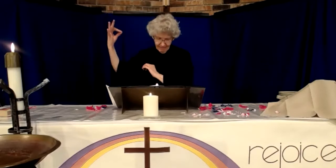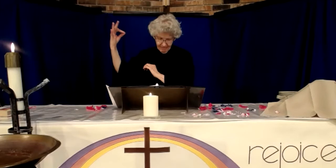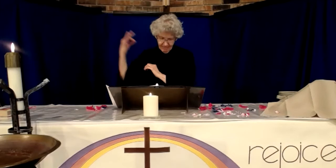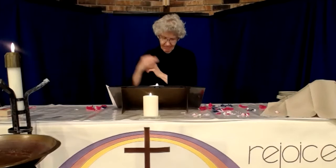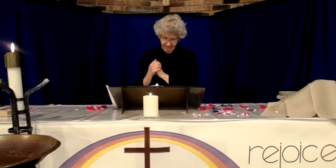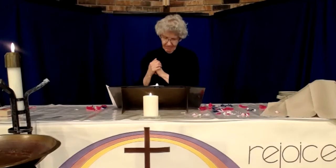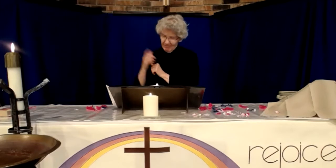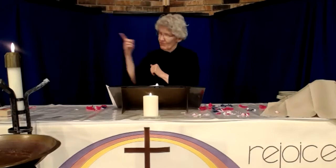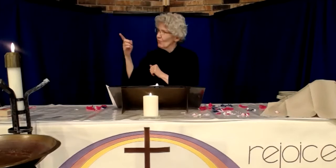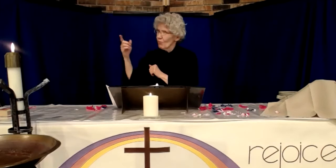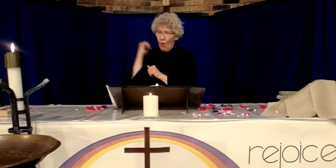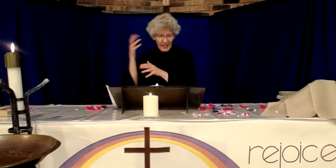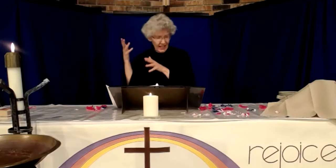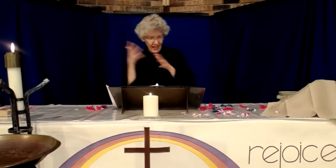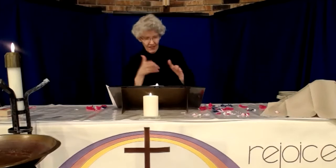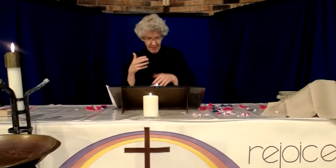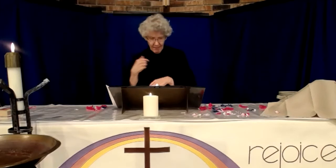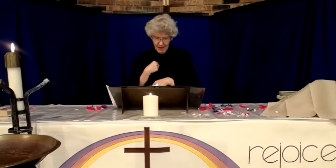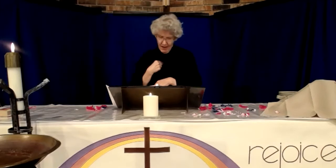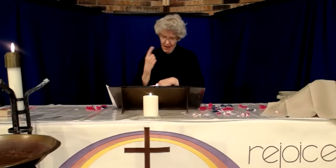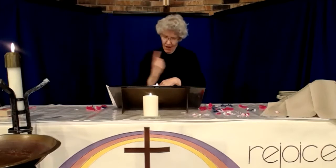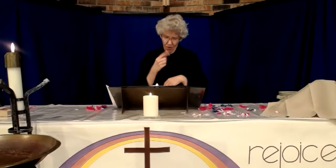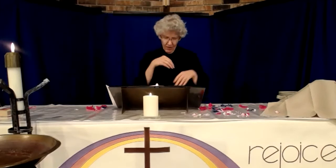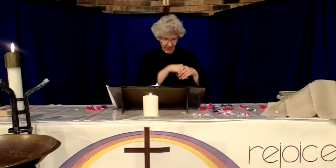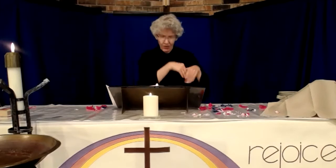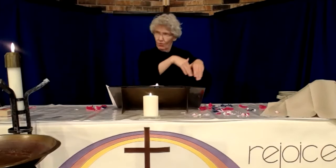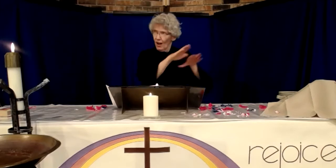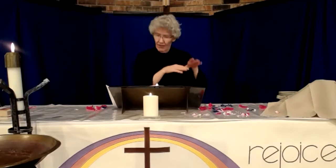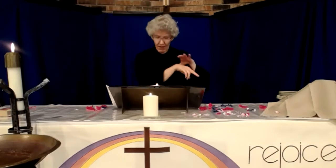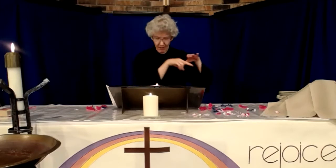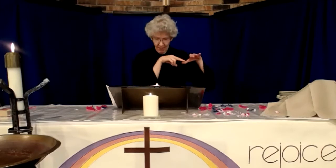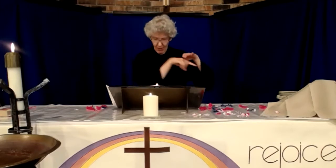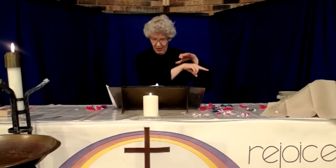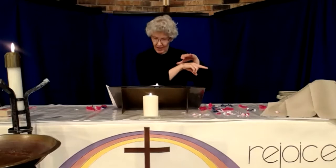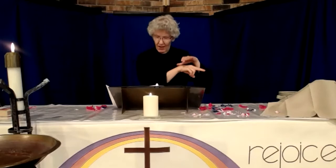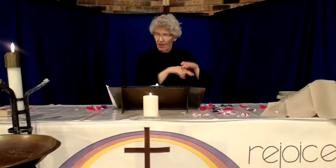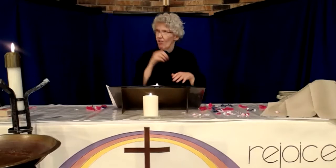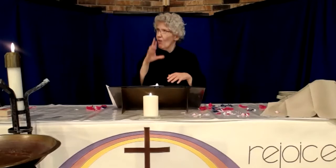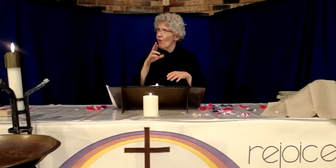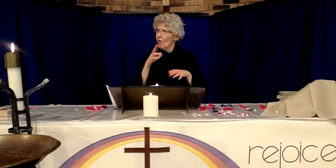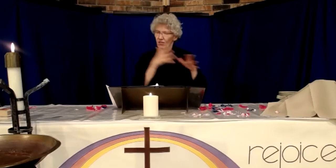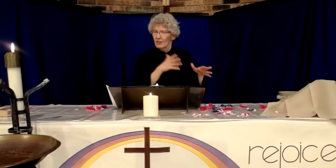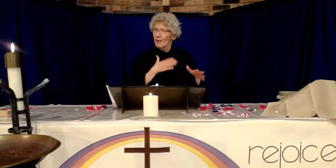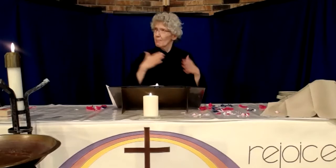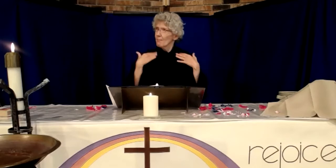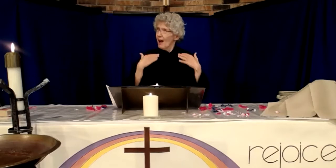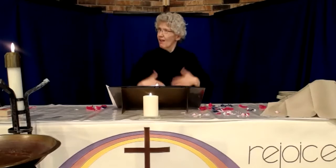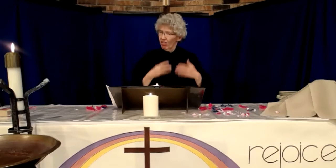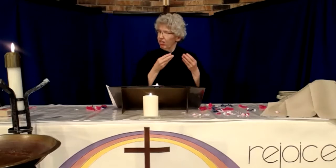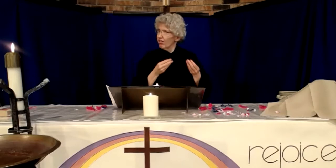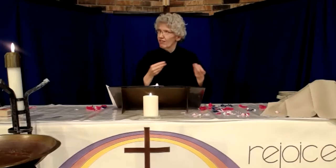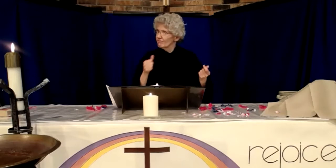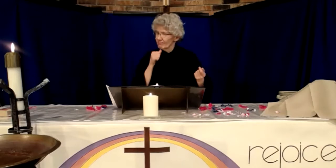I am your chosen one. You won't leave me in the grave, nor let my